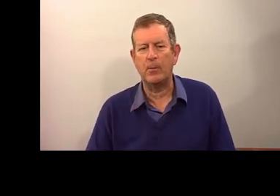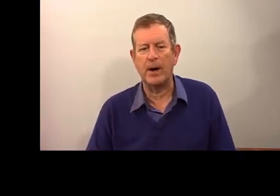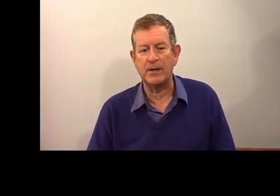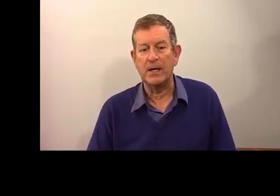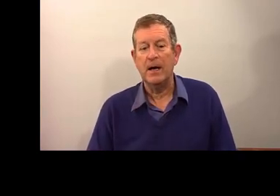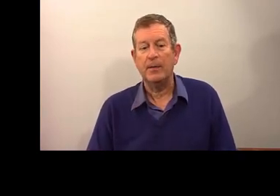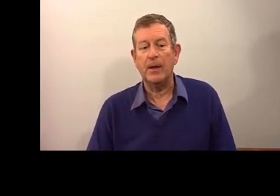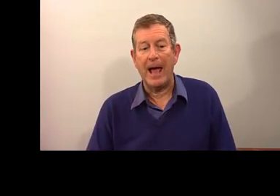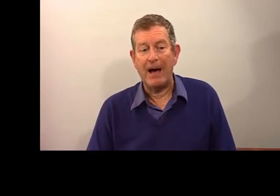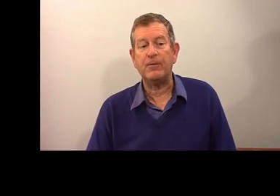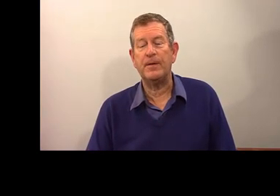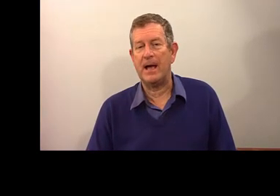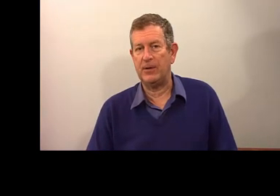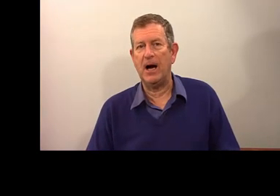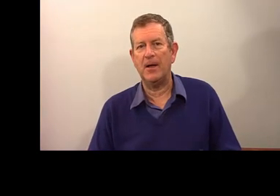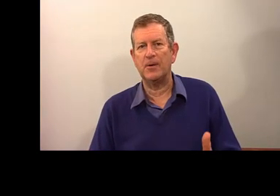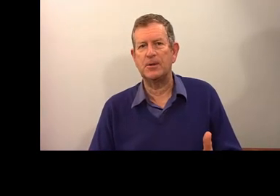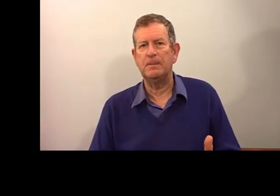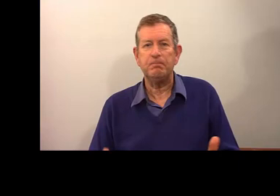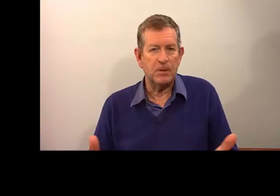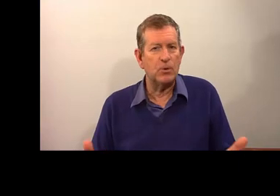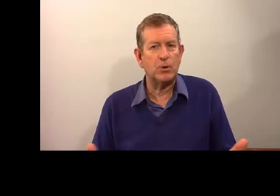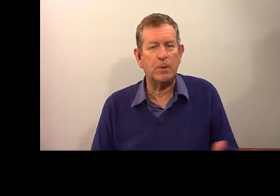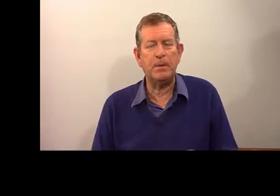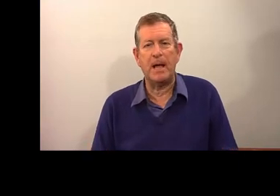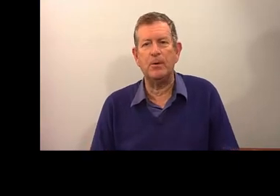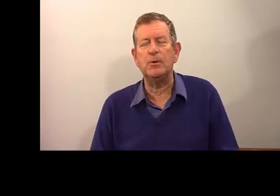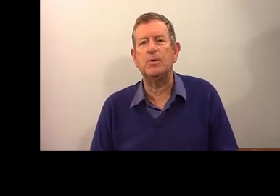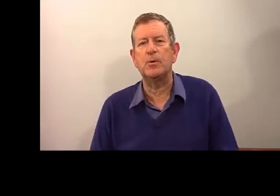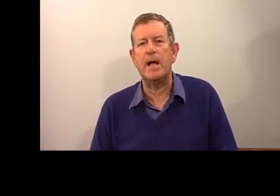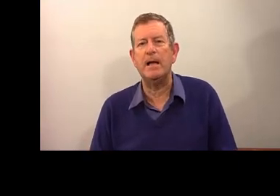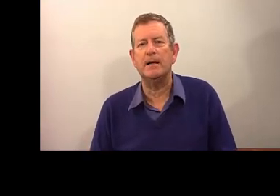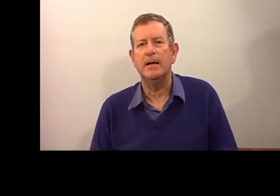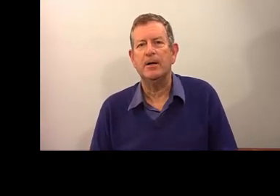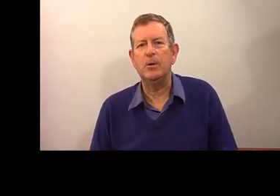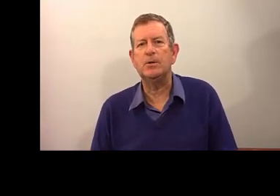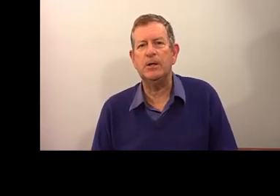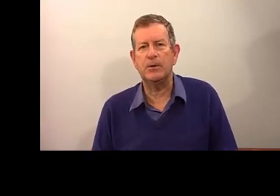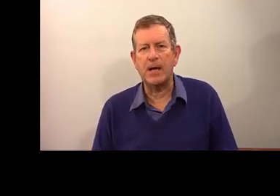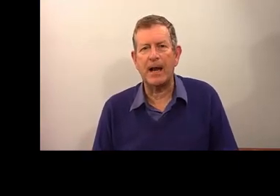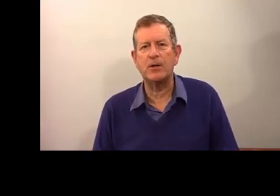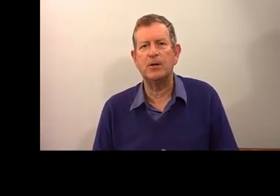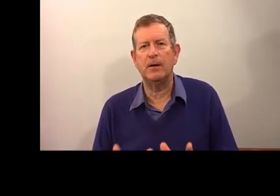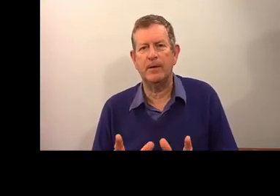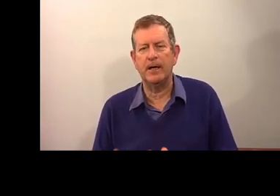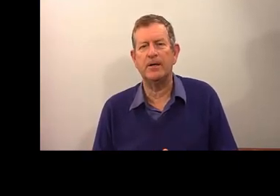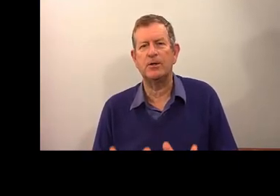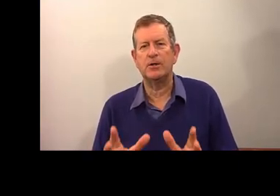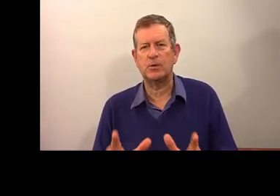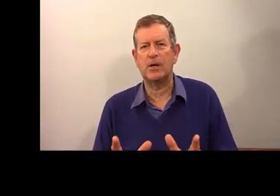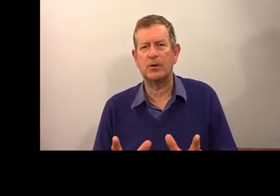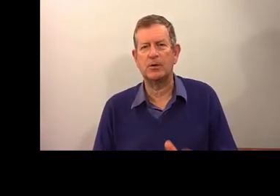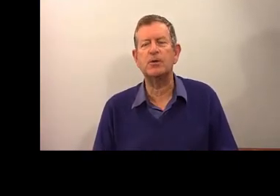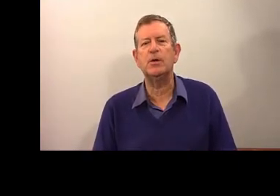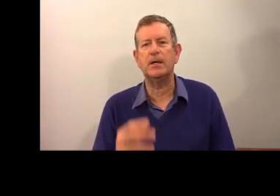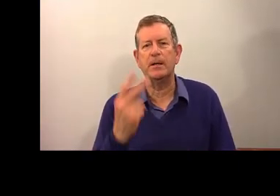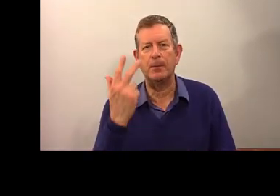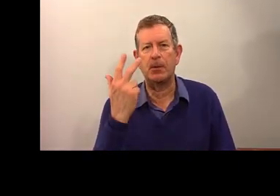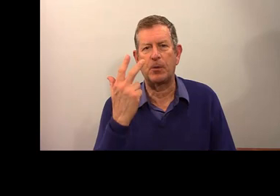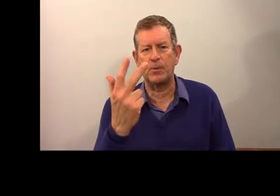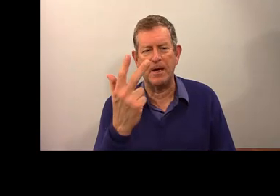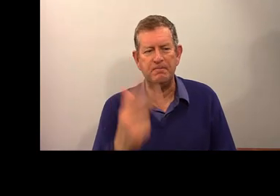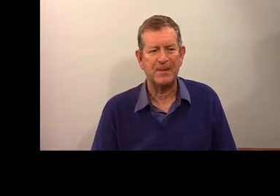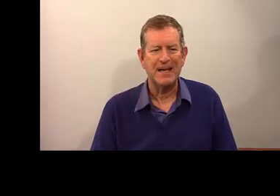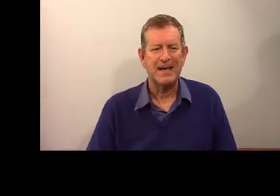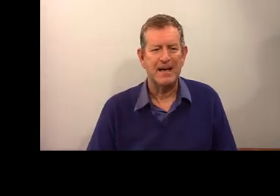you have to memorize. After that, the others, you should be able to create using your knowledge of English structure. So let's look at